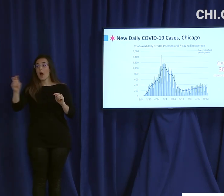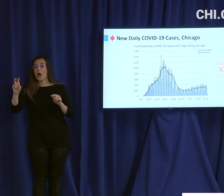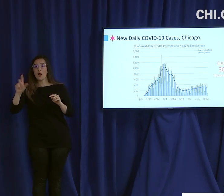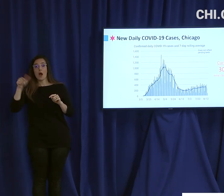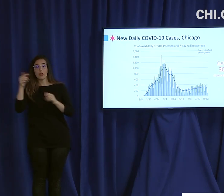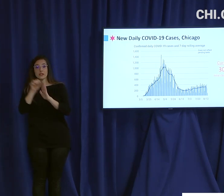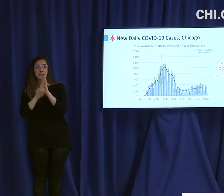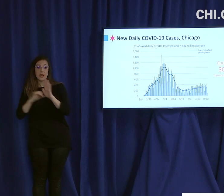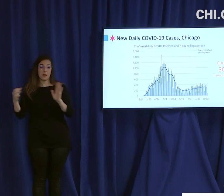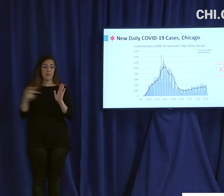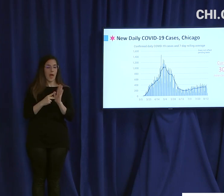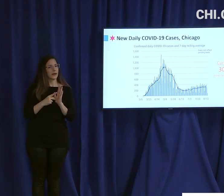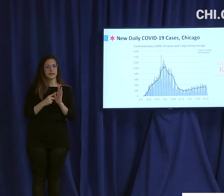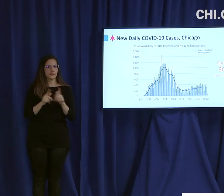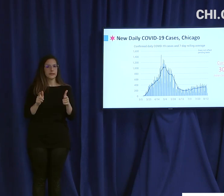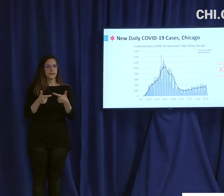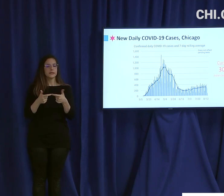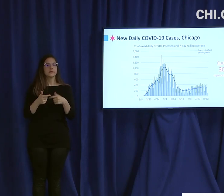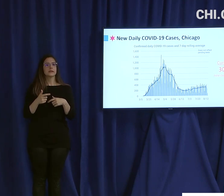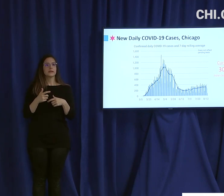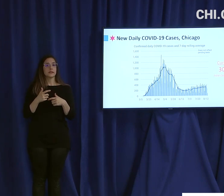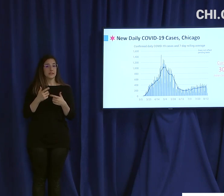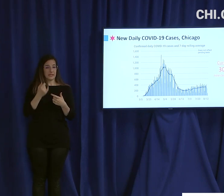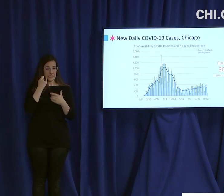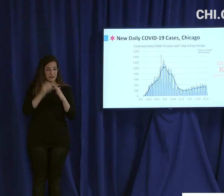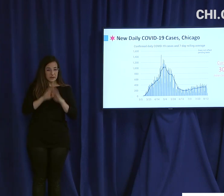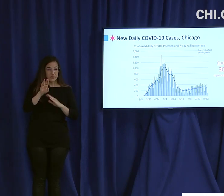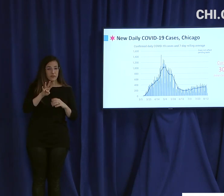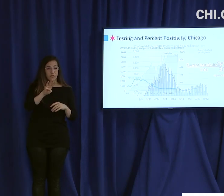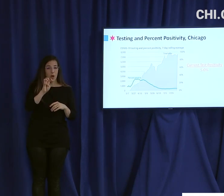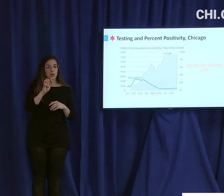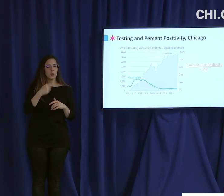we might be needing to think about pulling back even further.